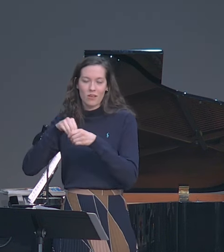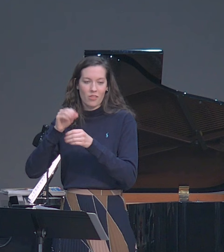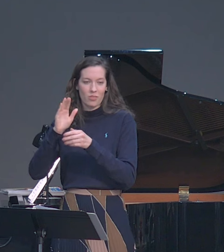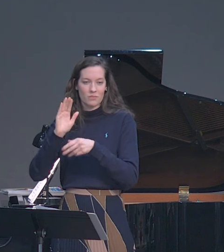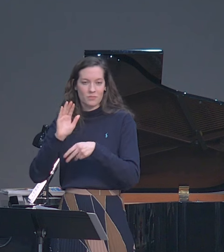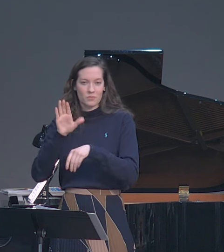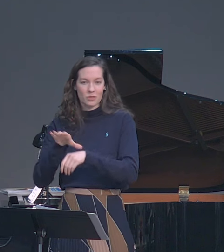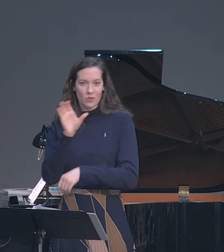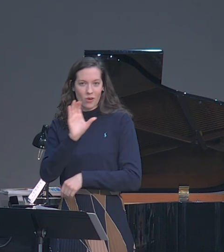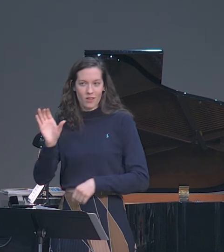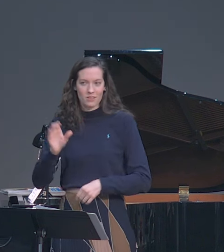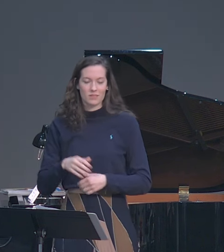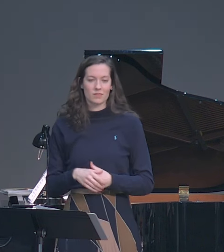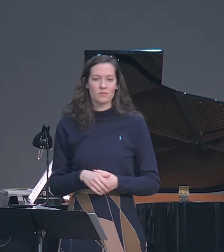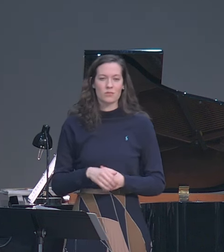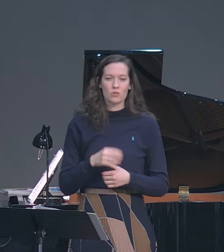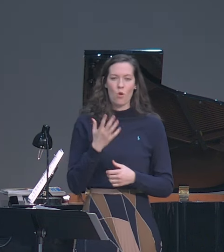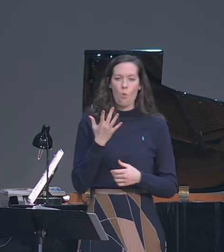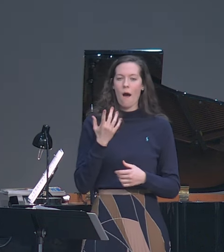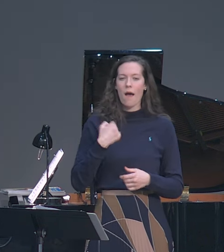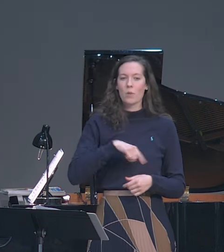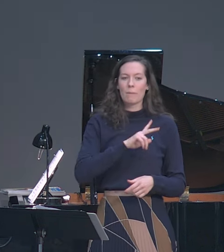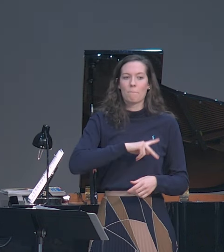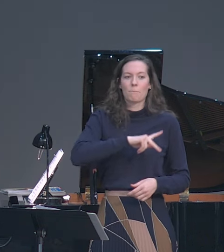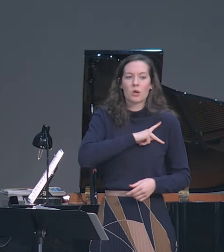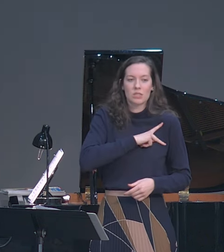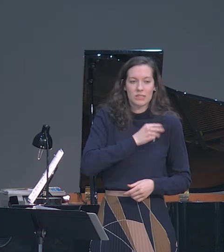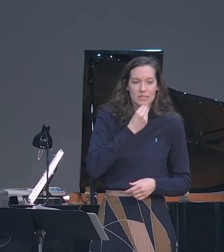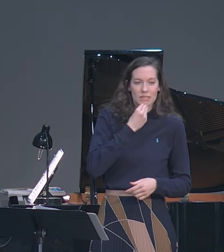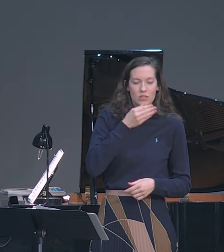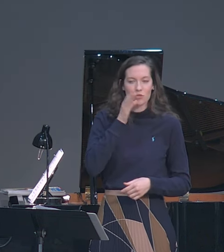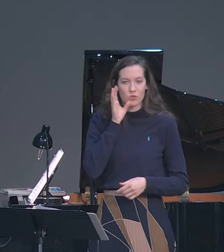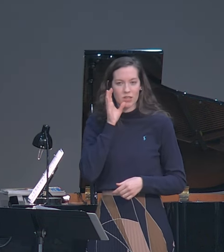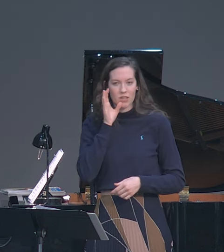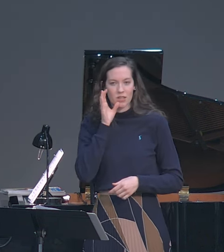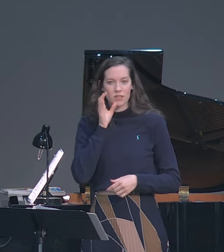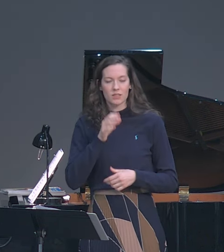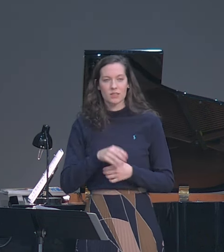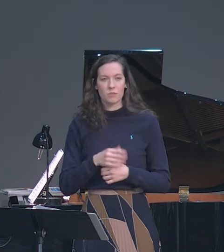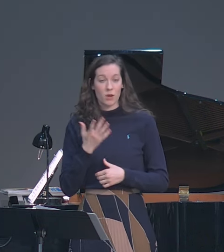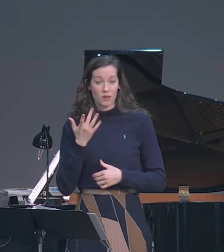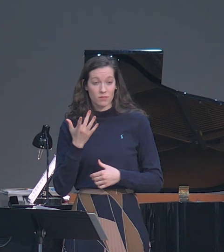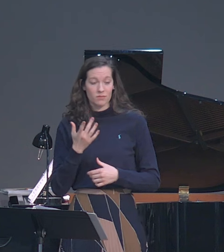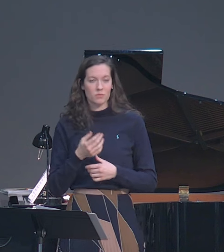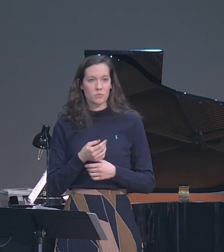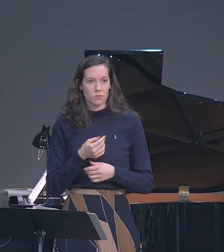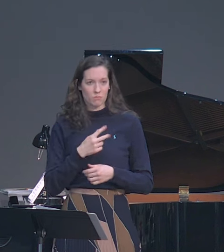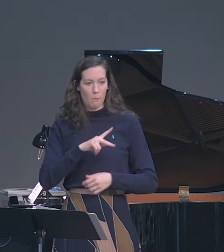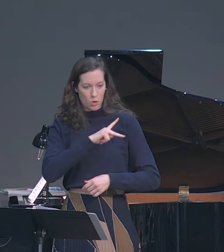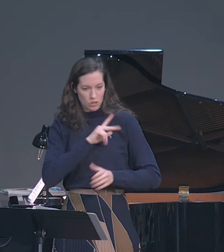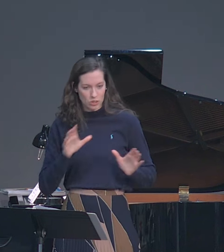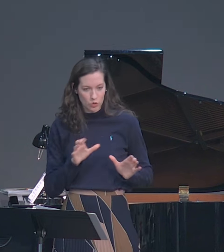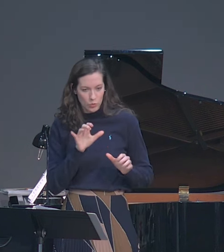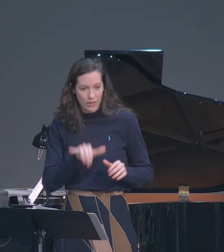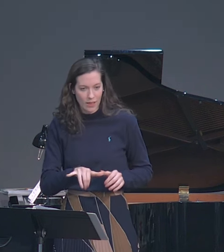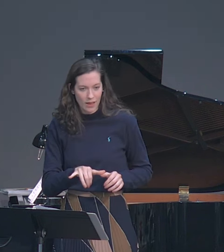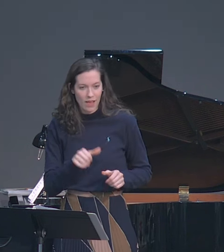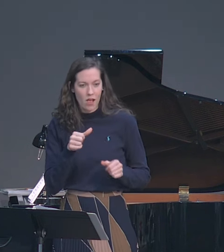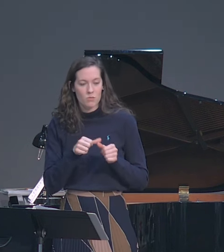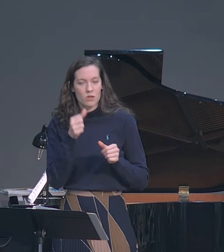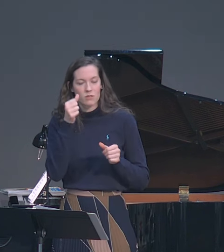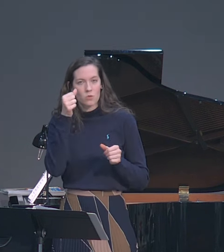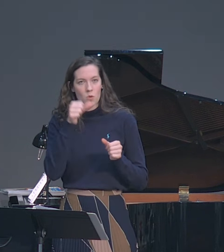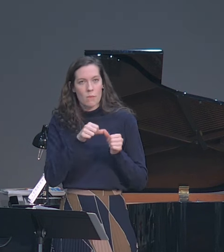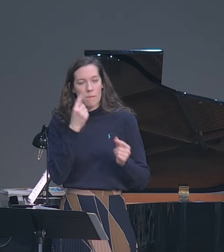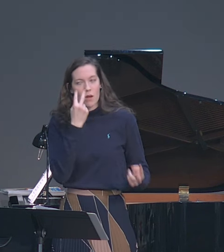we personally eat and drink? Well, eating this bread and drinking this juice actually takes us back to when we